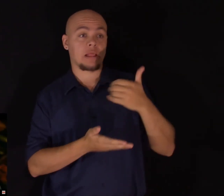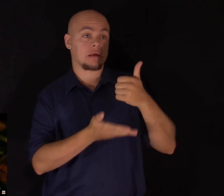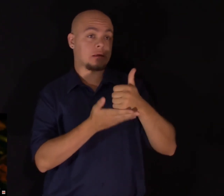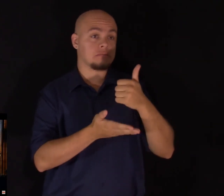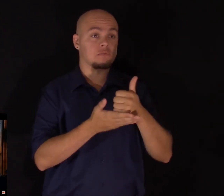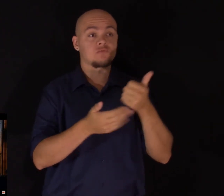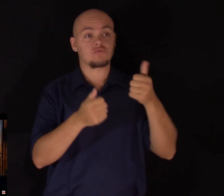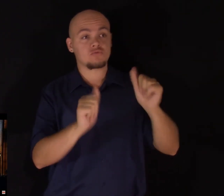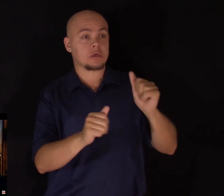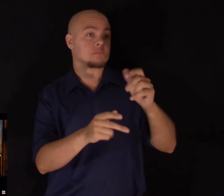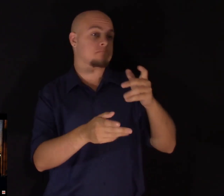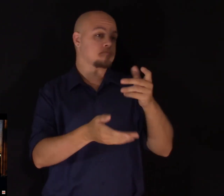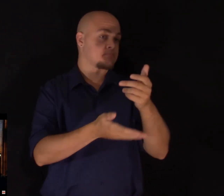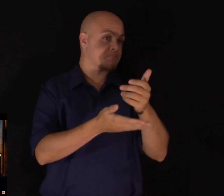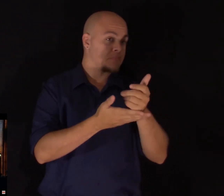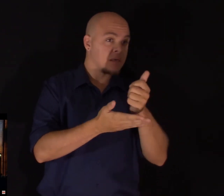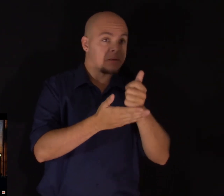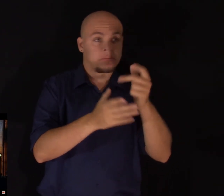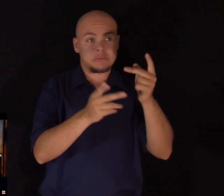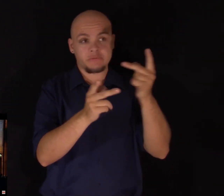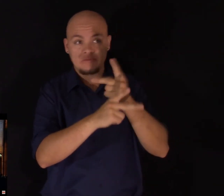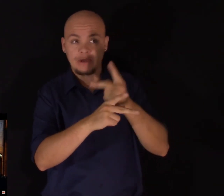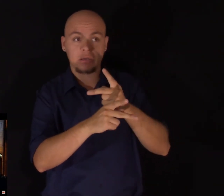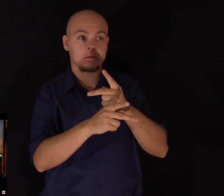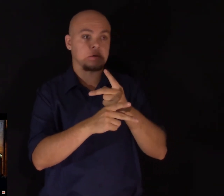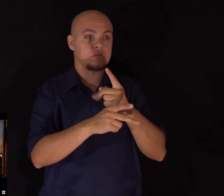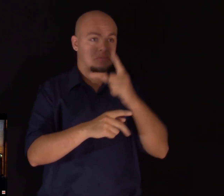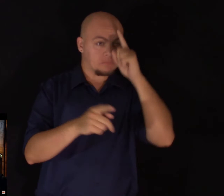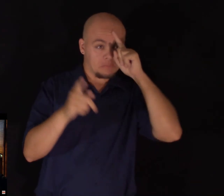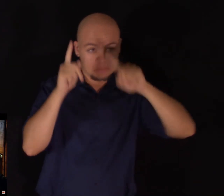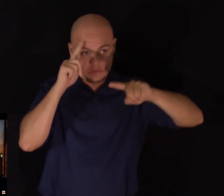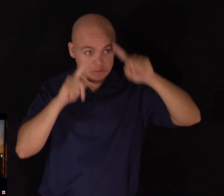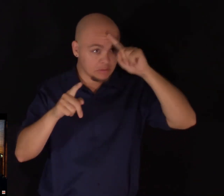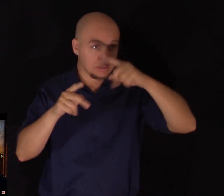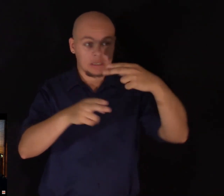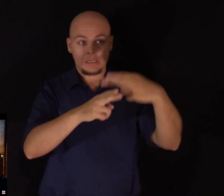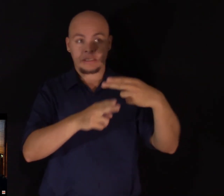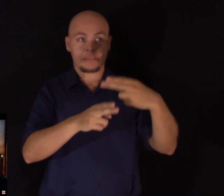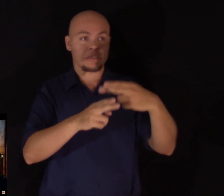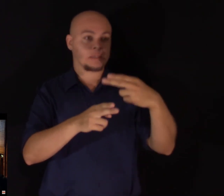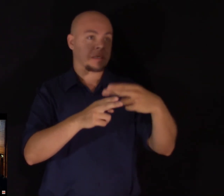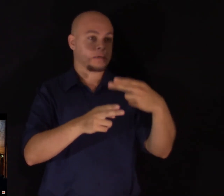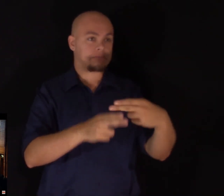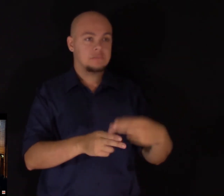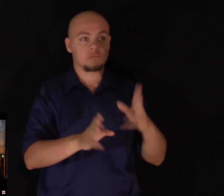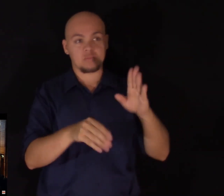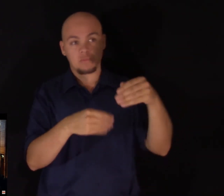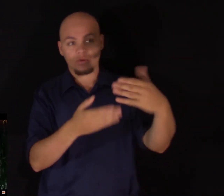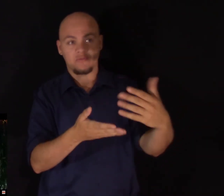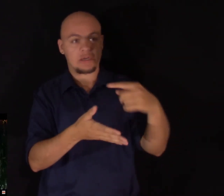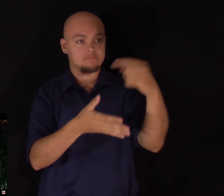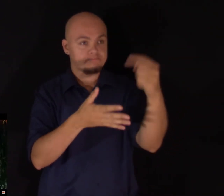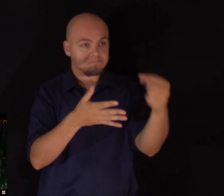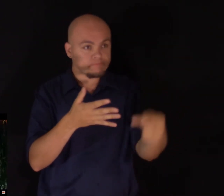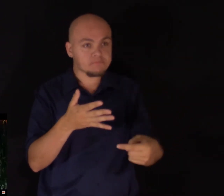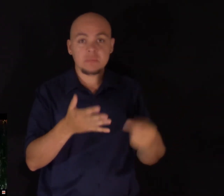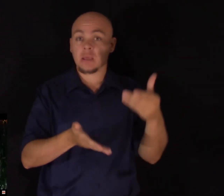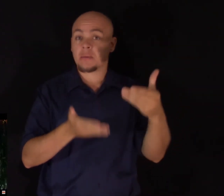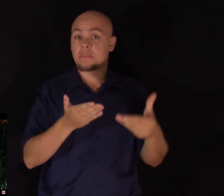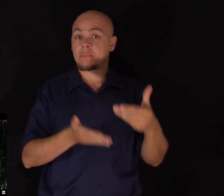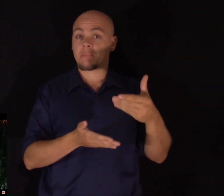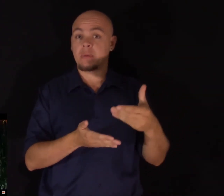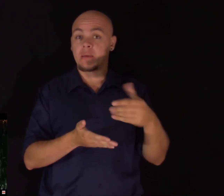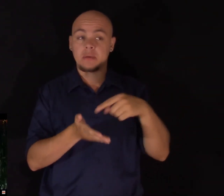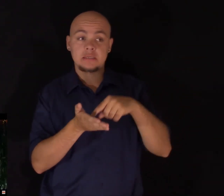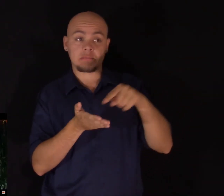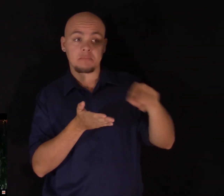you to the truth. They're going to be willing to brainstorm, name suspects, provide details. They're going to say, hey, maybe it was those guys in payroll